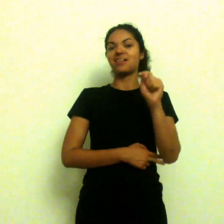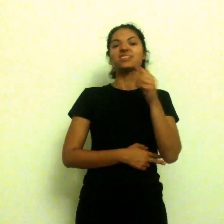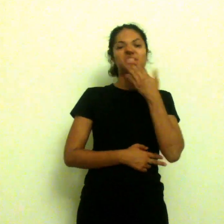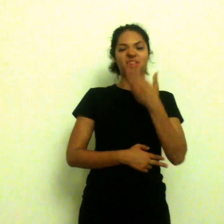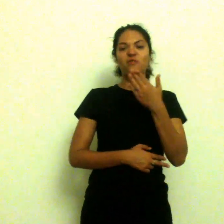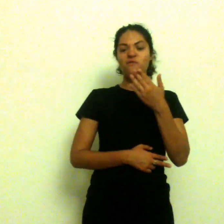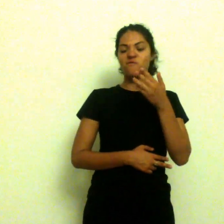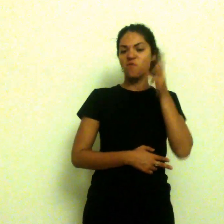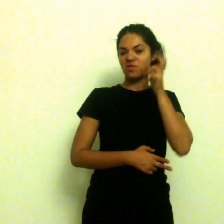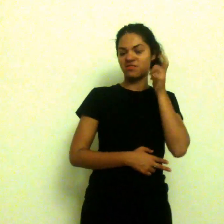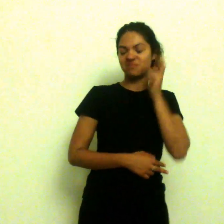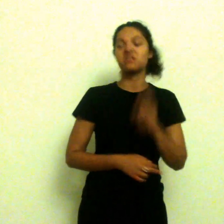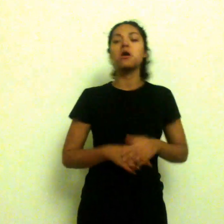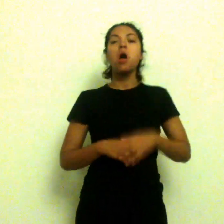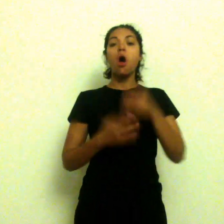Ravi Zacharias and the team at